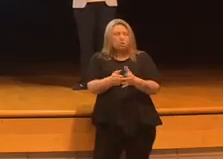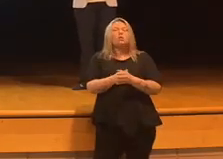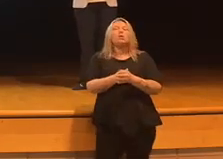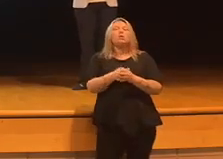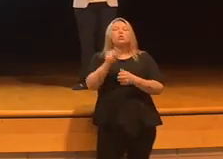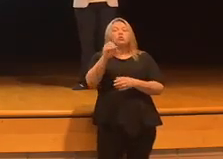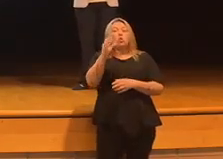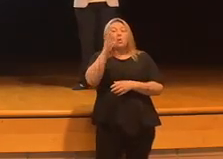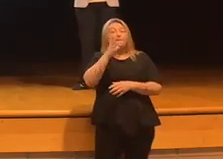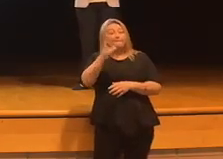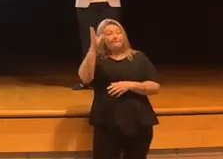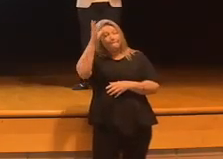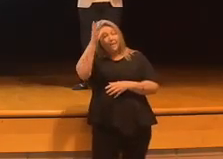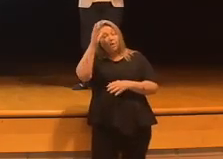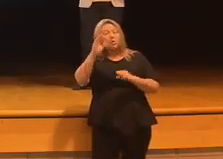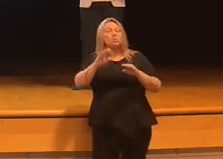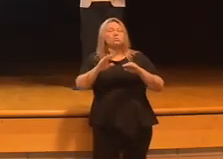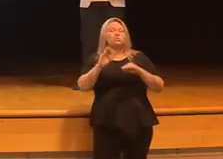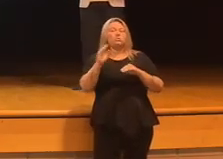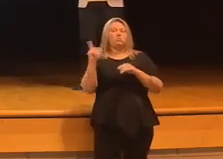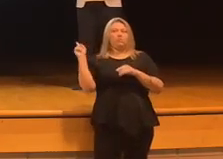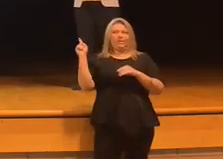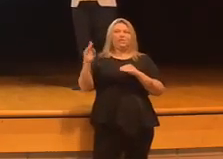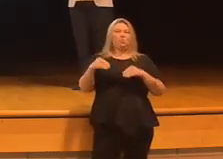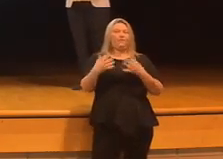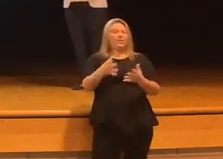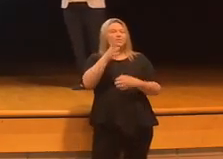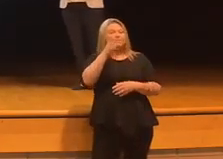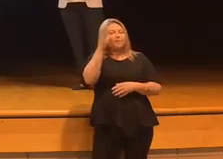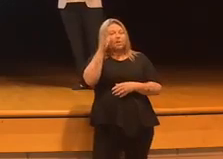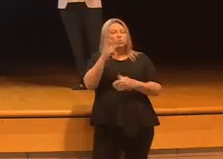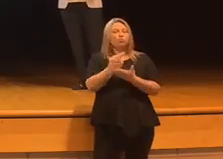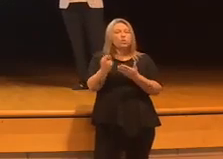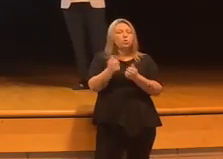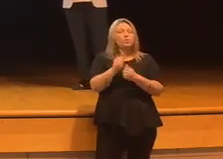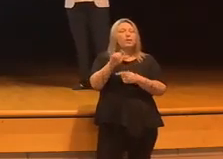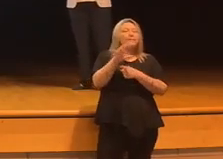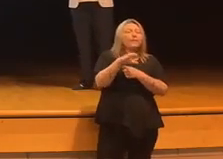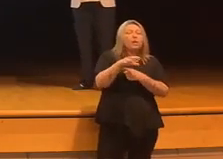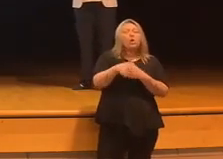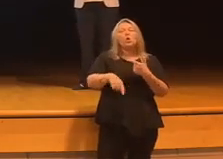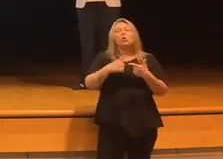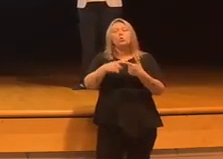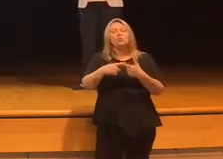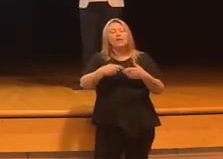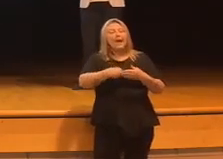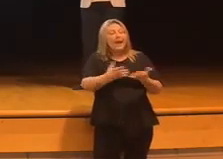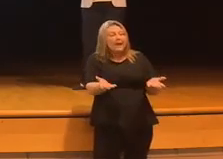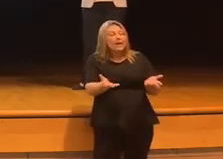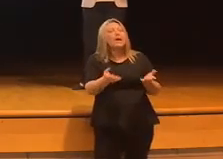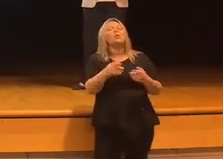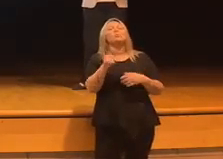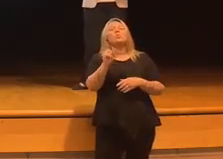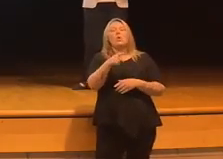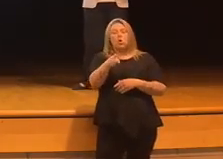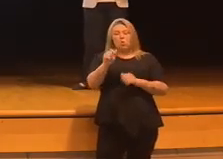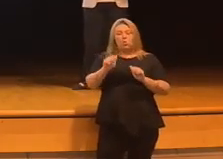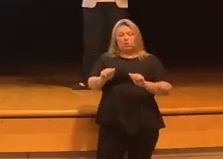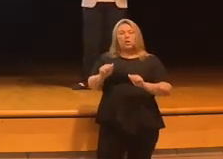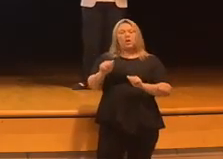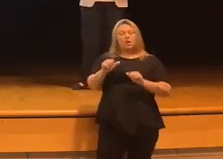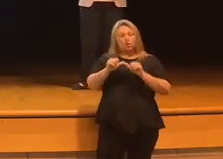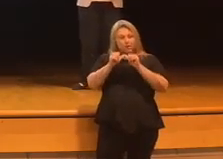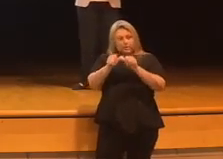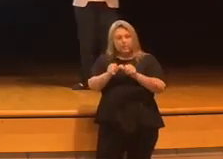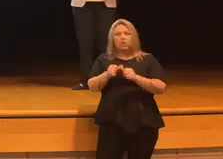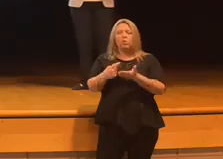Neptune Navigate provides parents with resources, videos, handouts, so that you can continue the